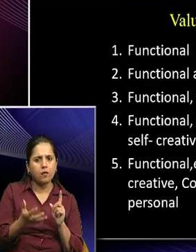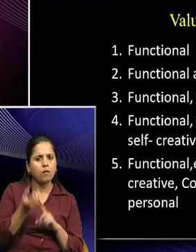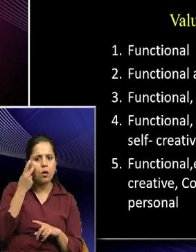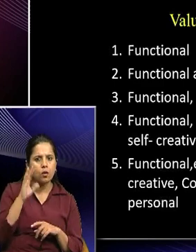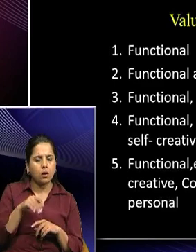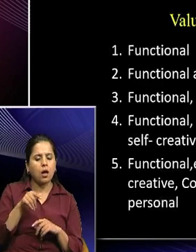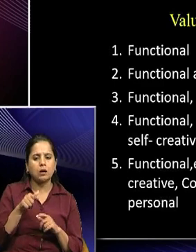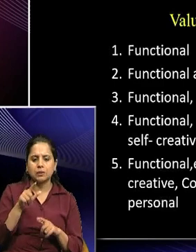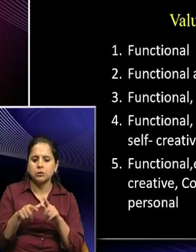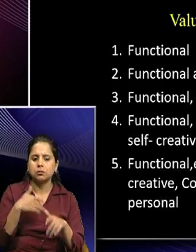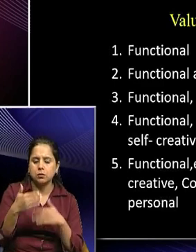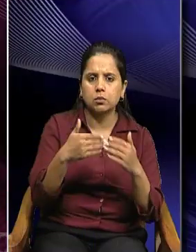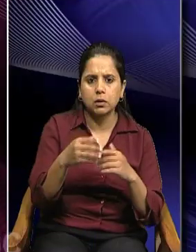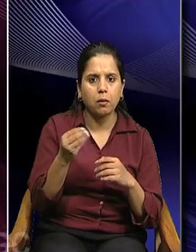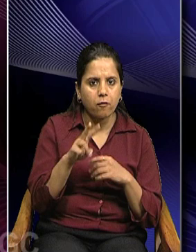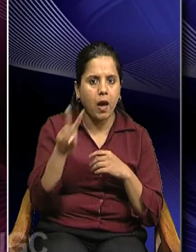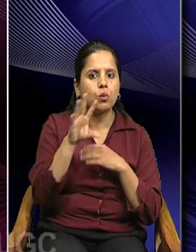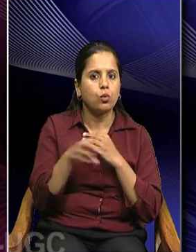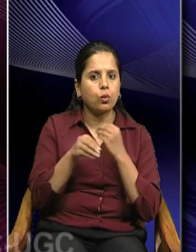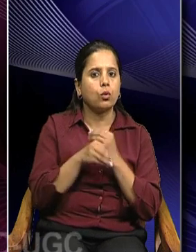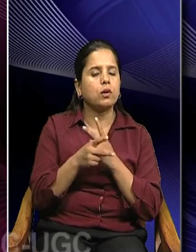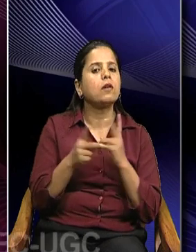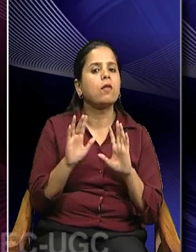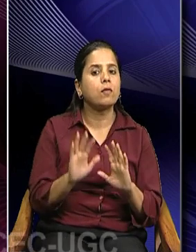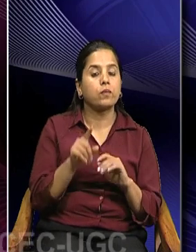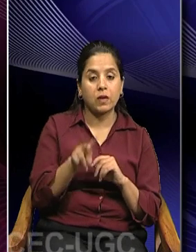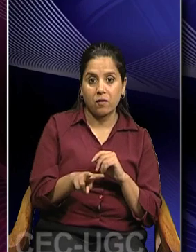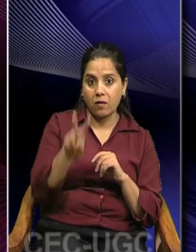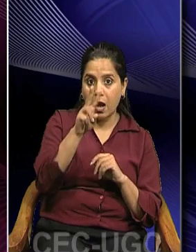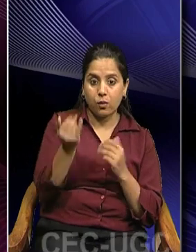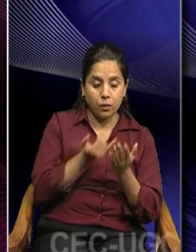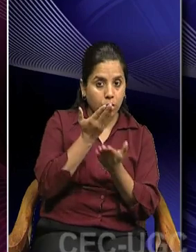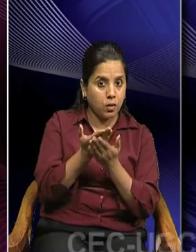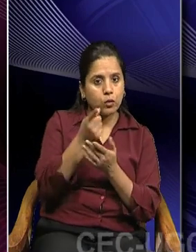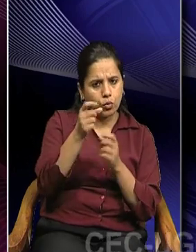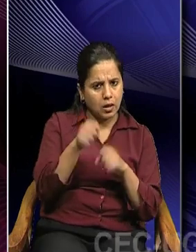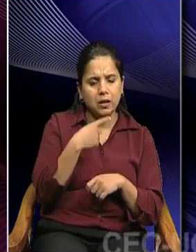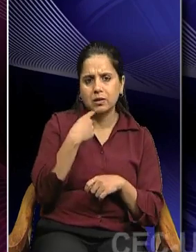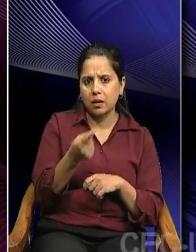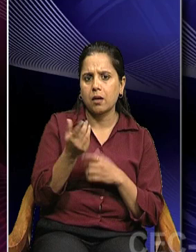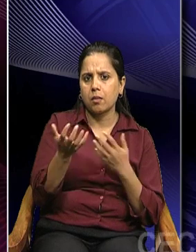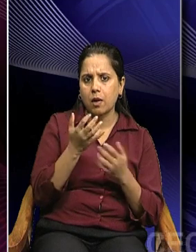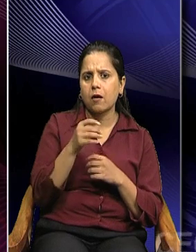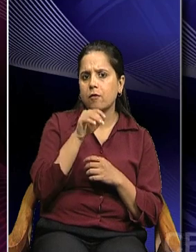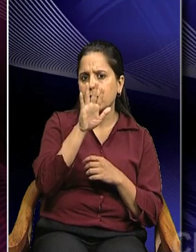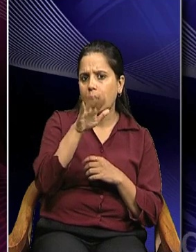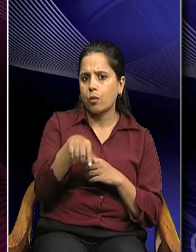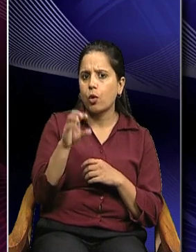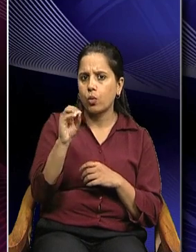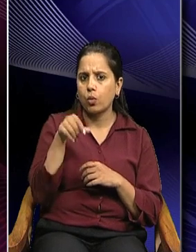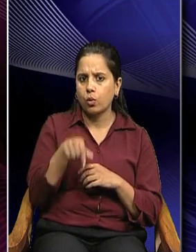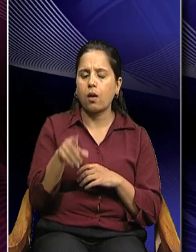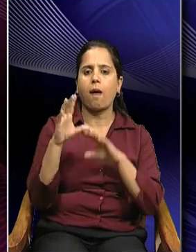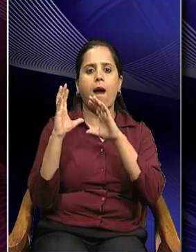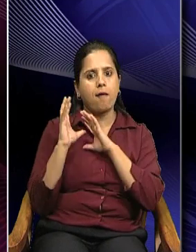at every step there is some value addition. So in terms of value proposition, you can say that marketing 5.0 is